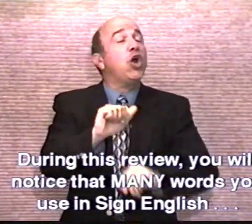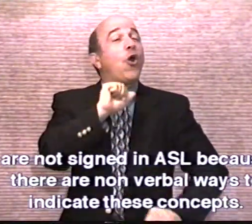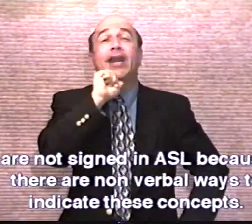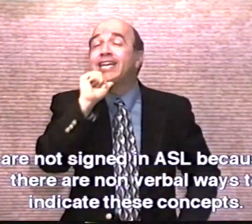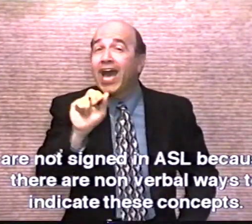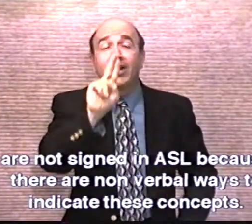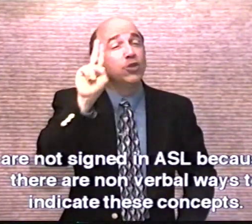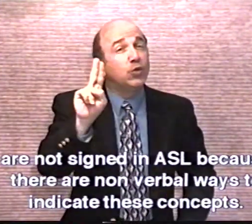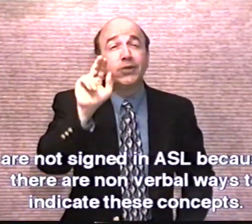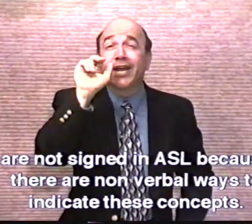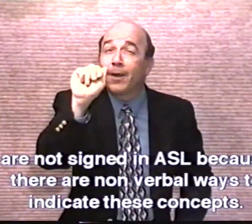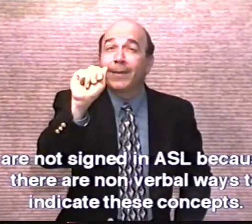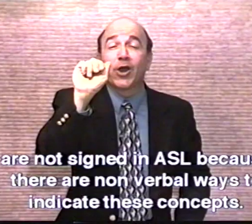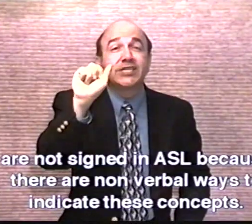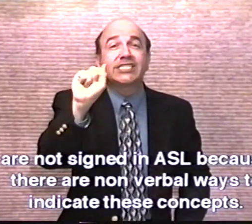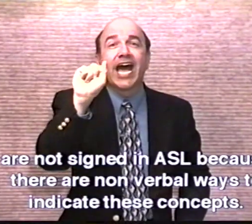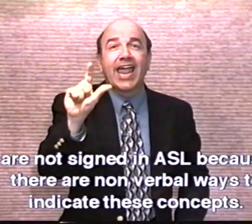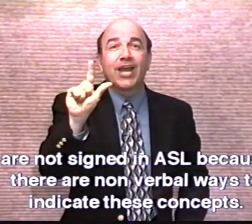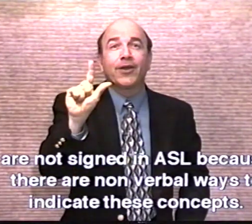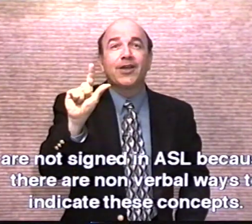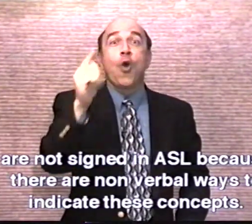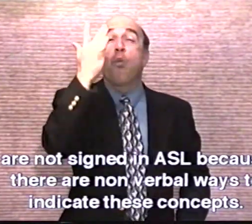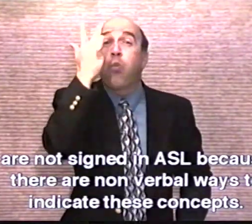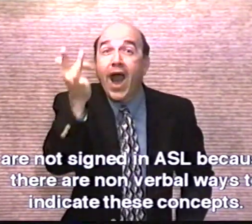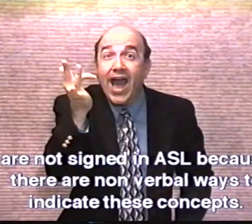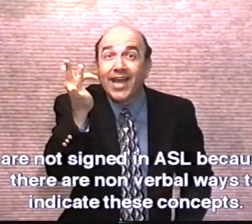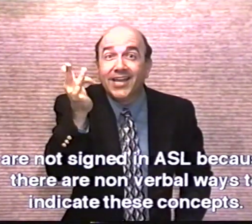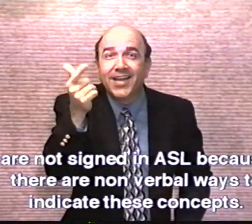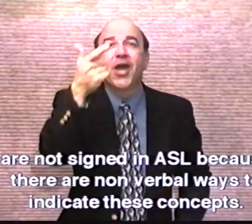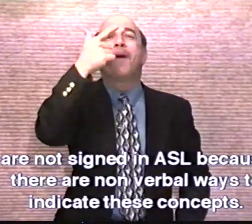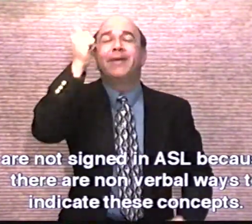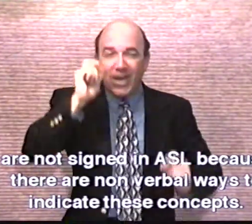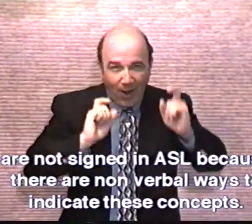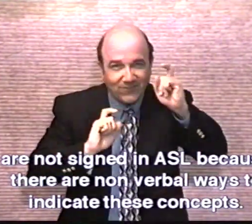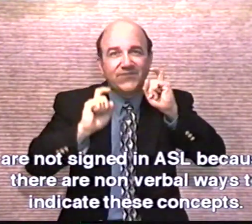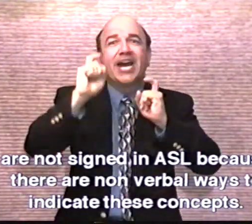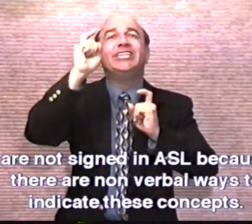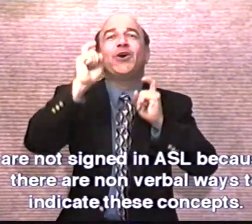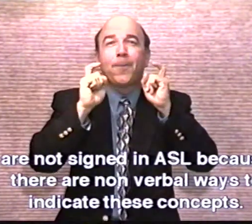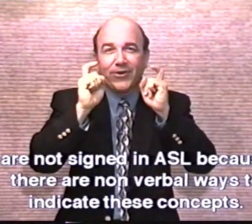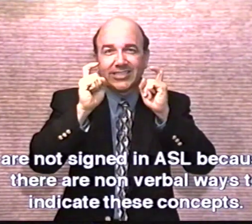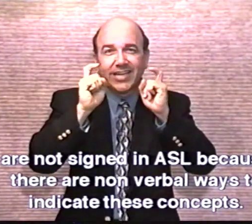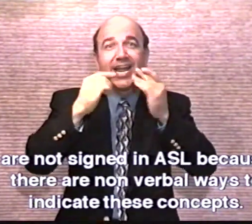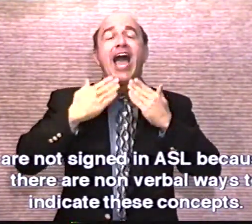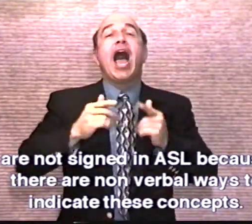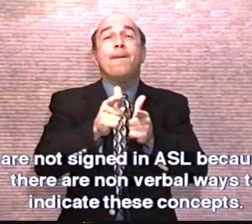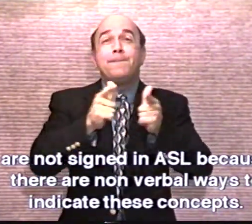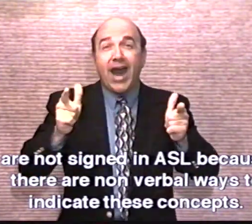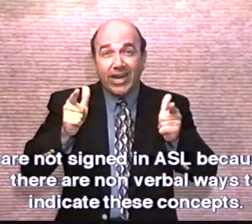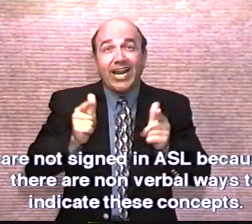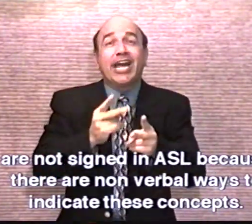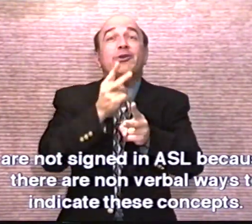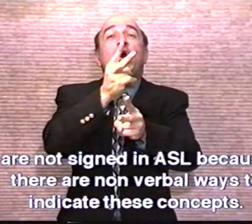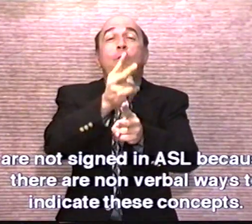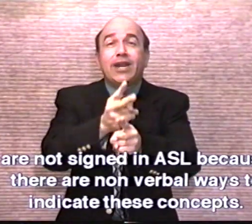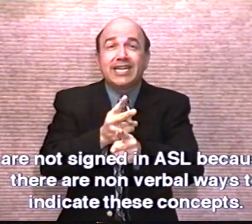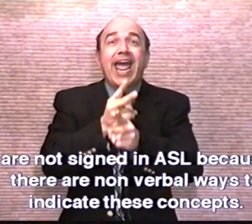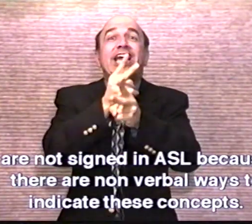or not used in American Sign Language. Why? Because facial expression and body language will take care